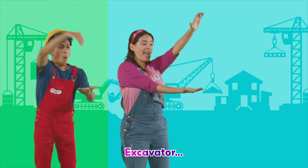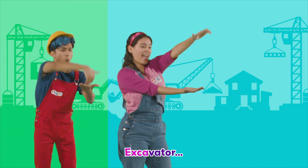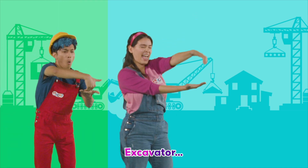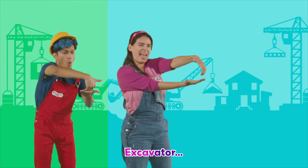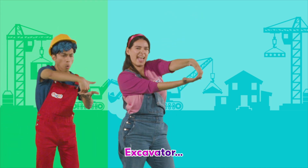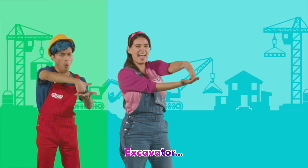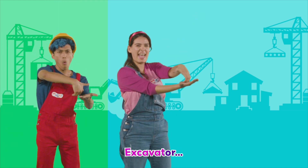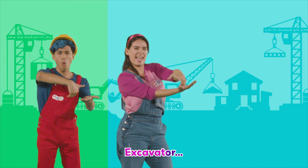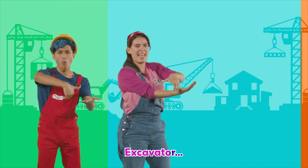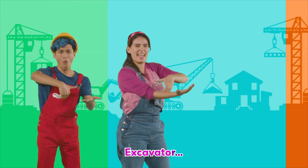Excavator